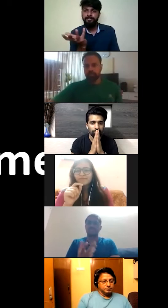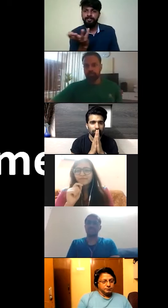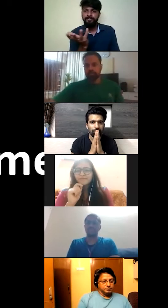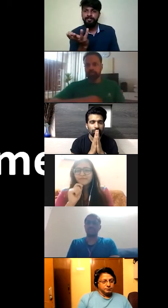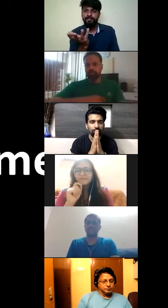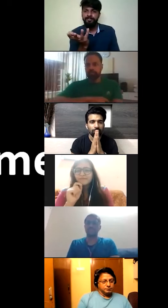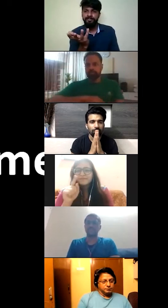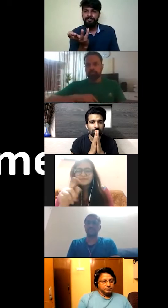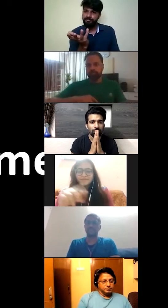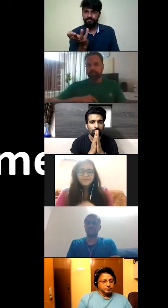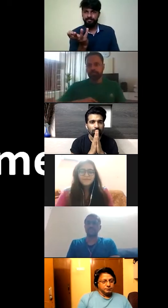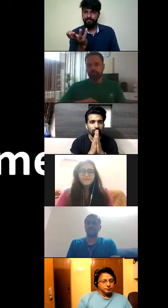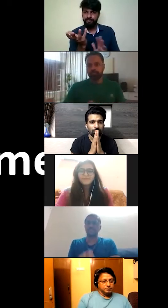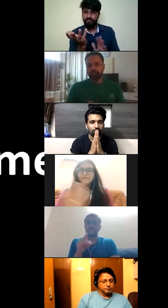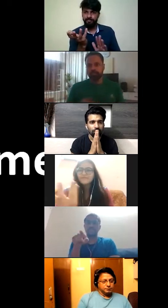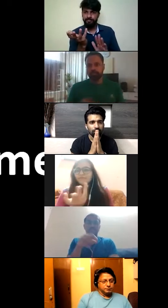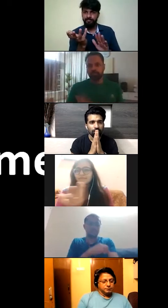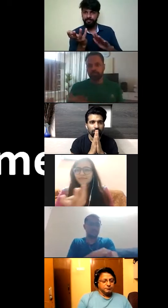what?